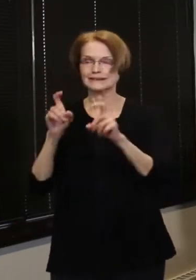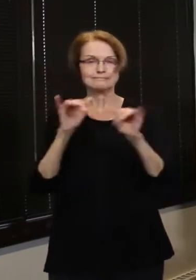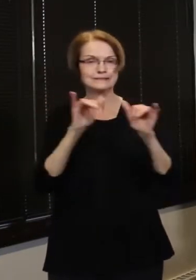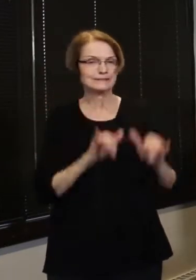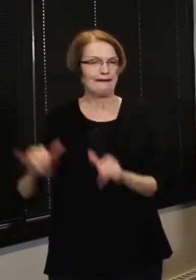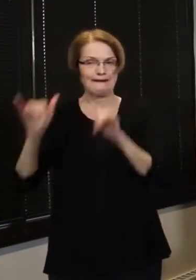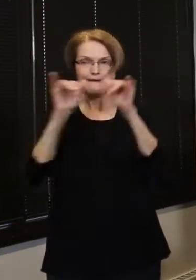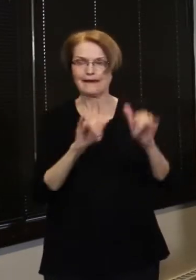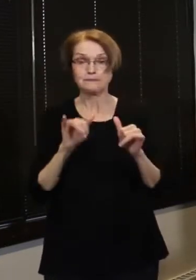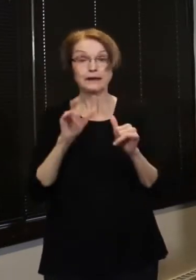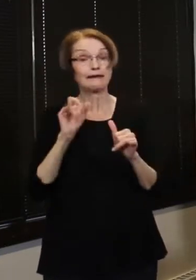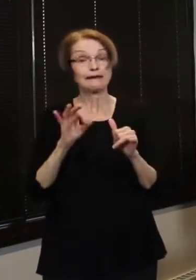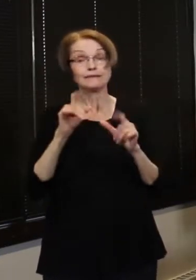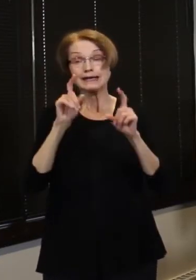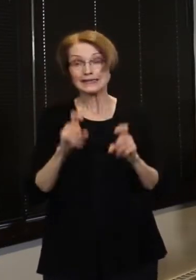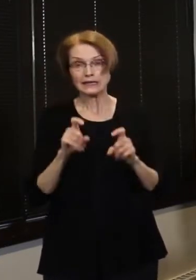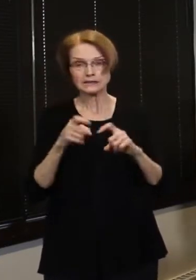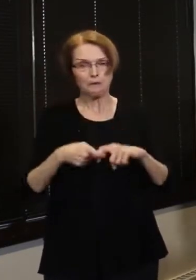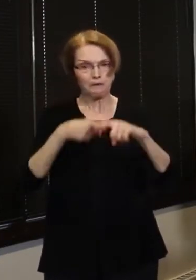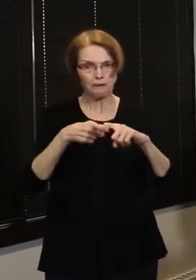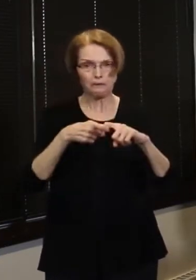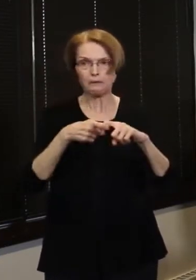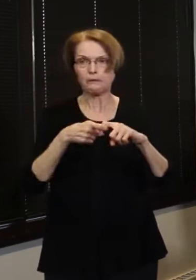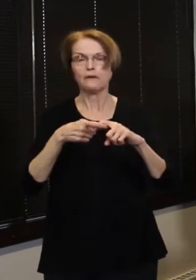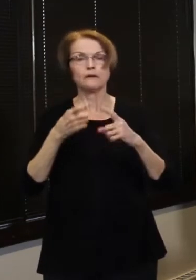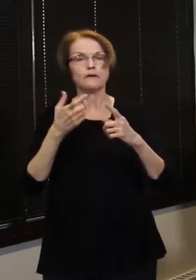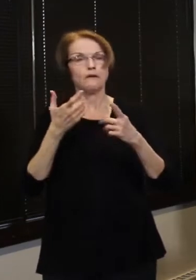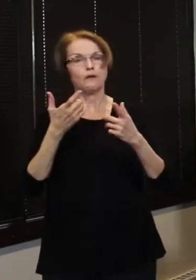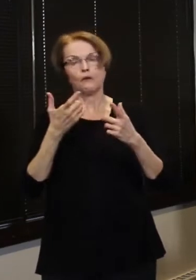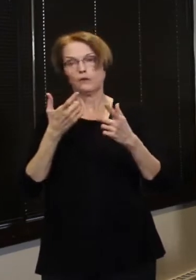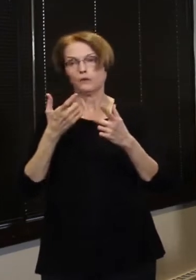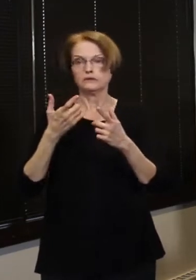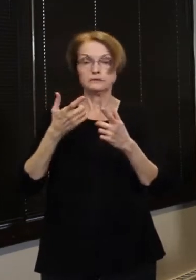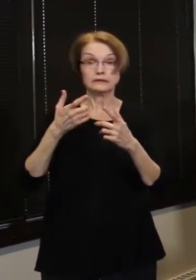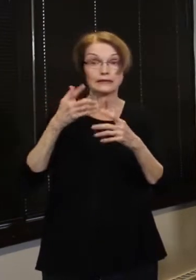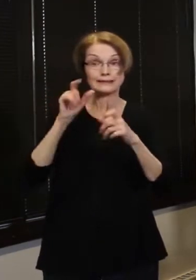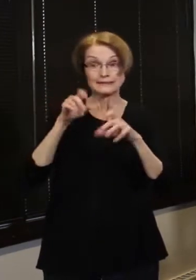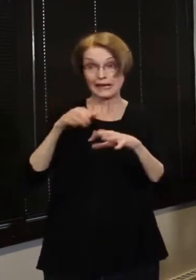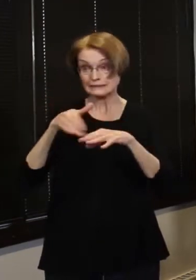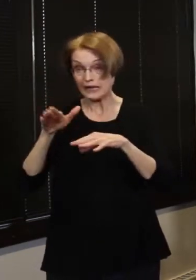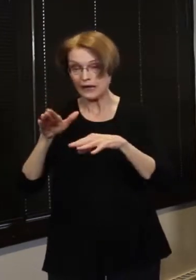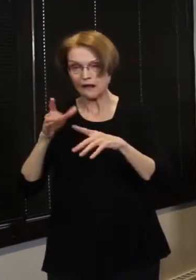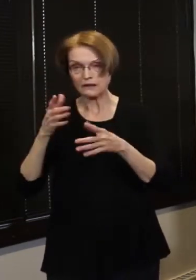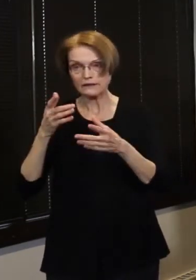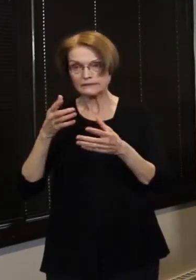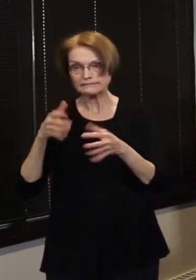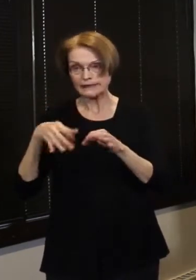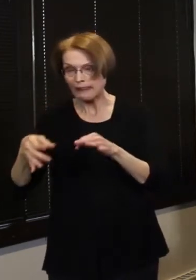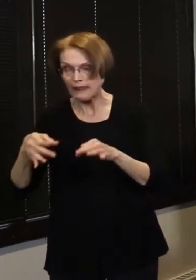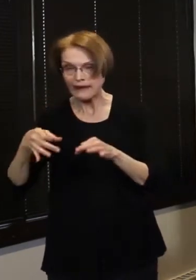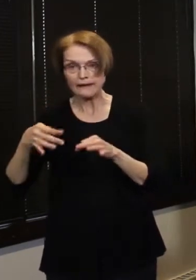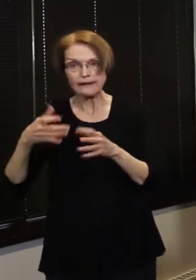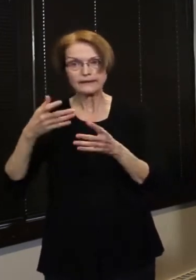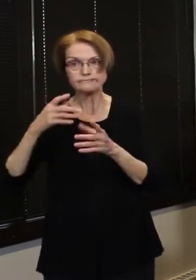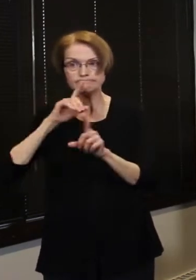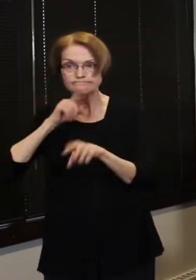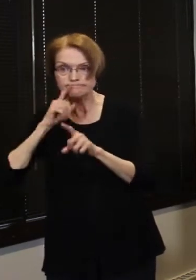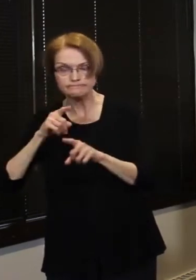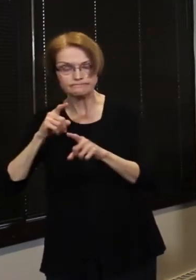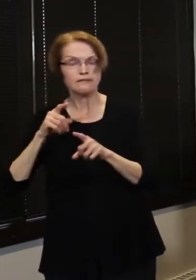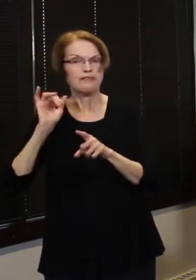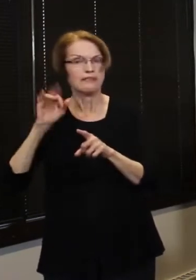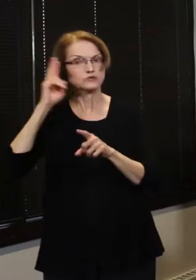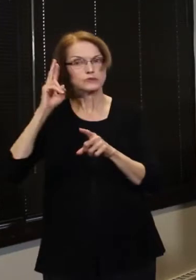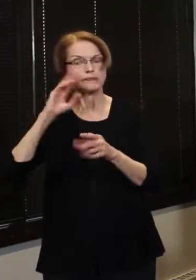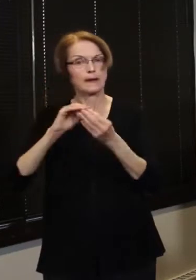well, if there's a delay in performing tests or reporting tests. In looking at our epi curves from around the state,